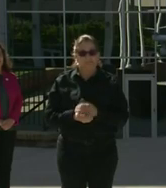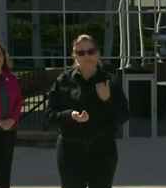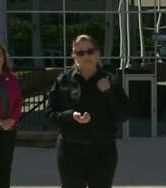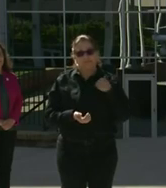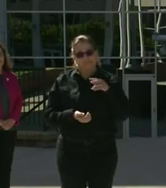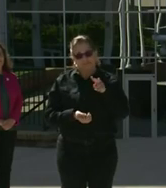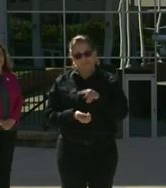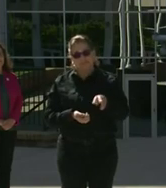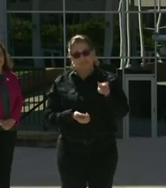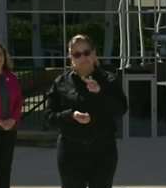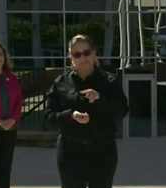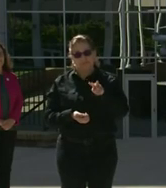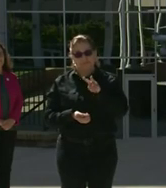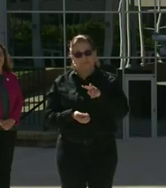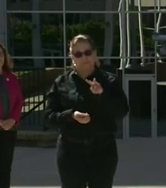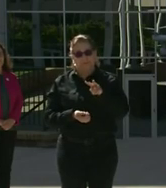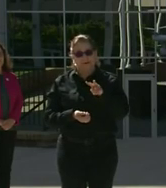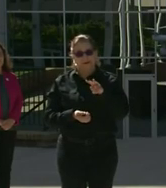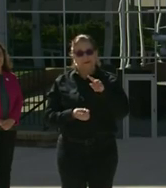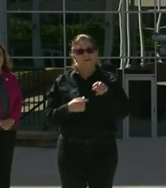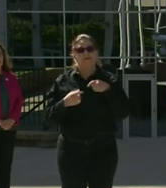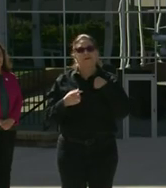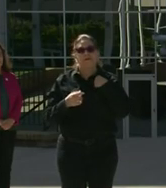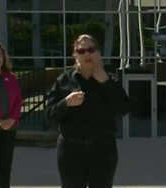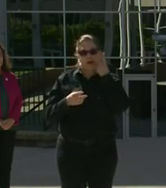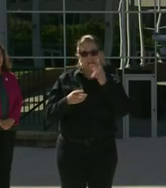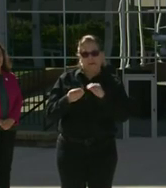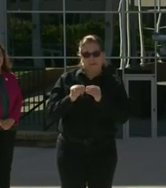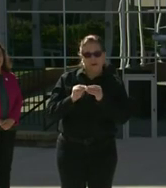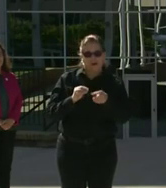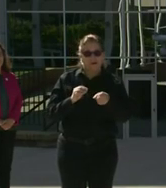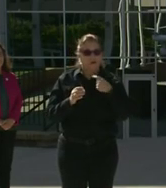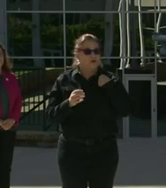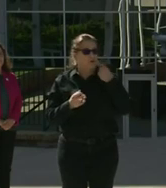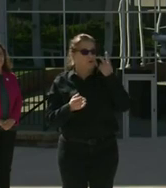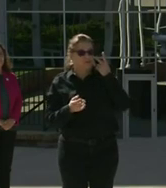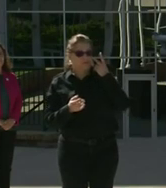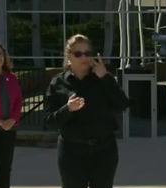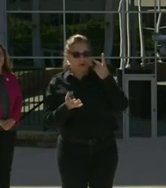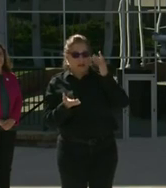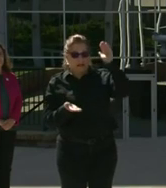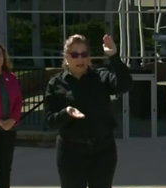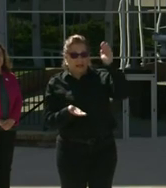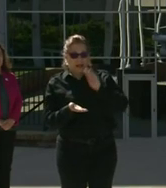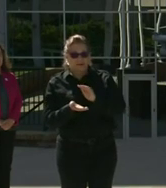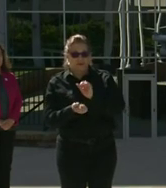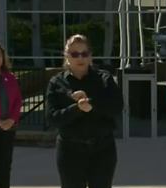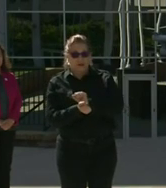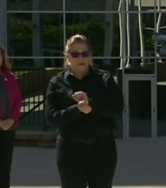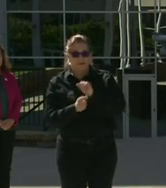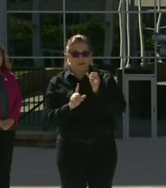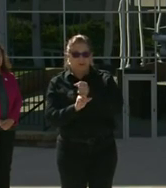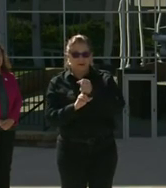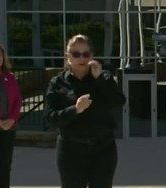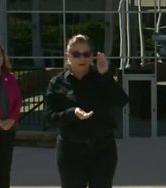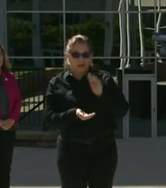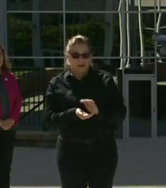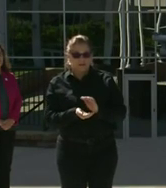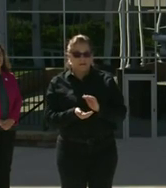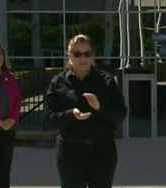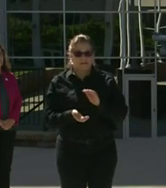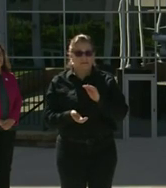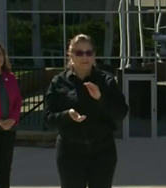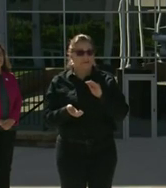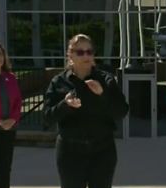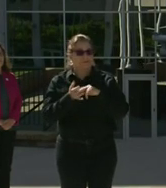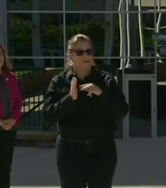when you see fewer arrests, I attribute it often to not police not doing their jobs. I attribute it to a